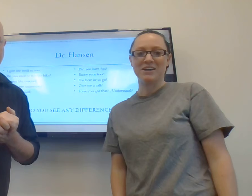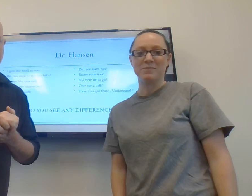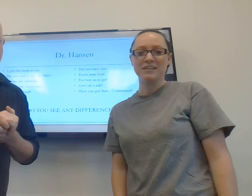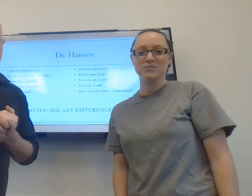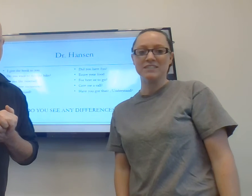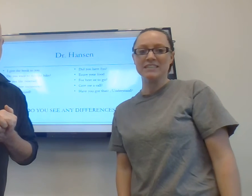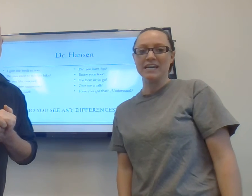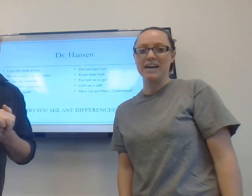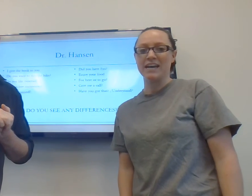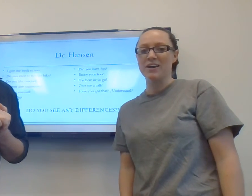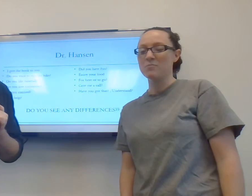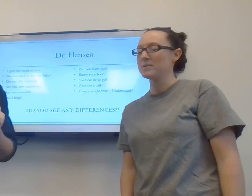Next one is, can I help?